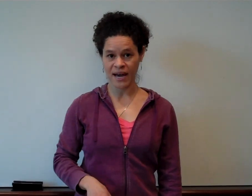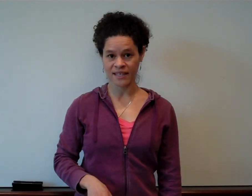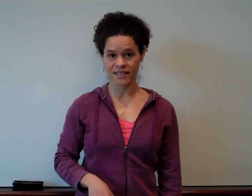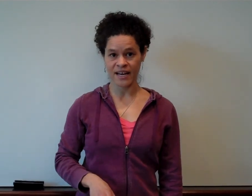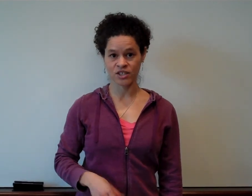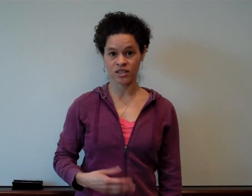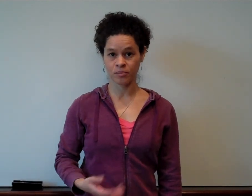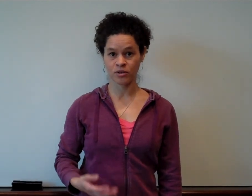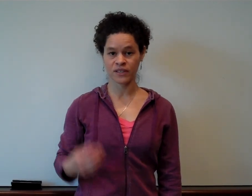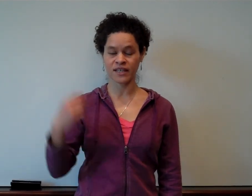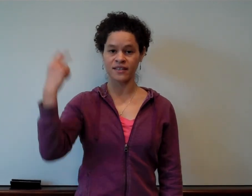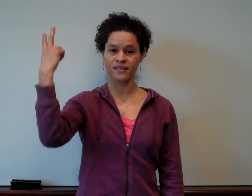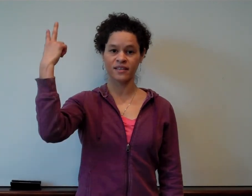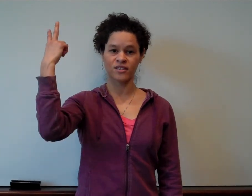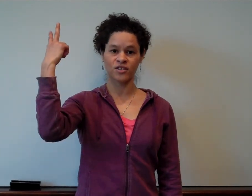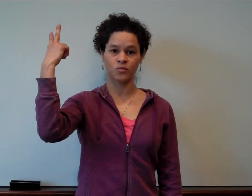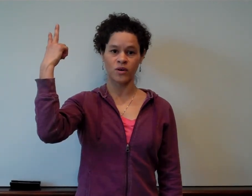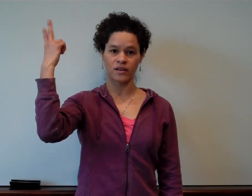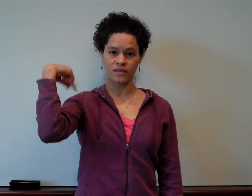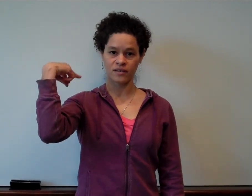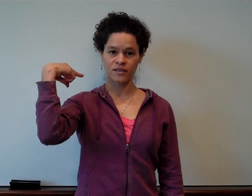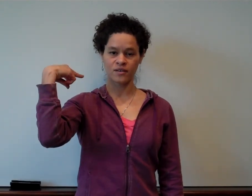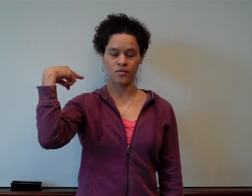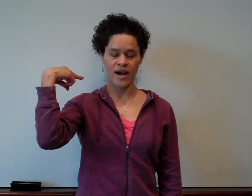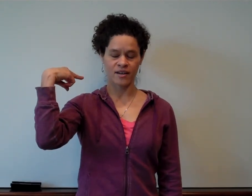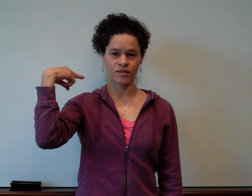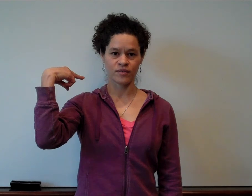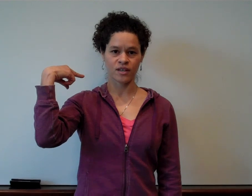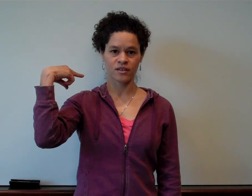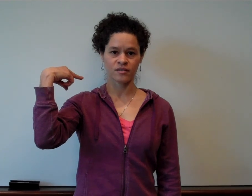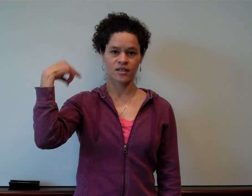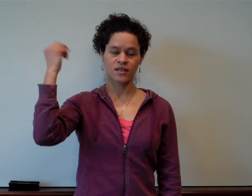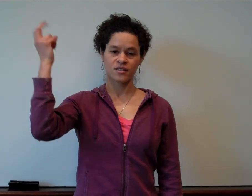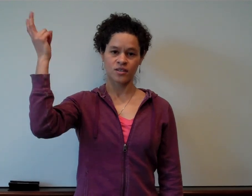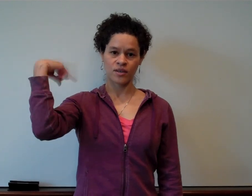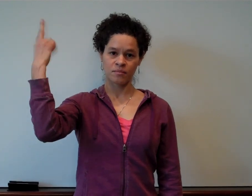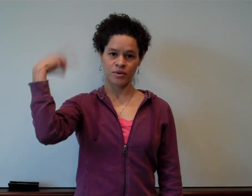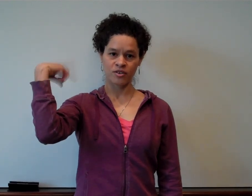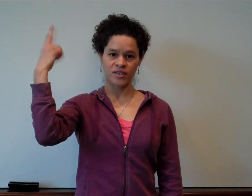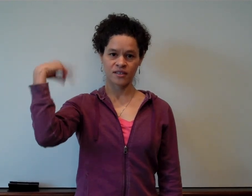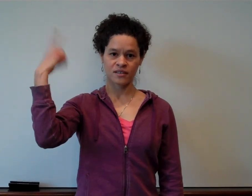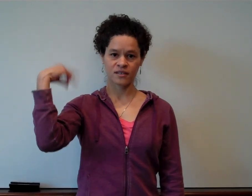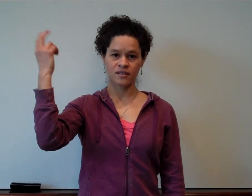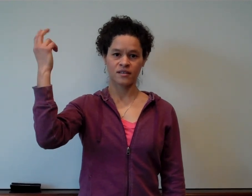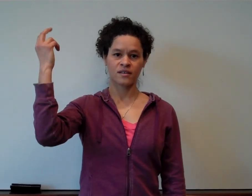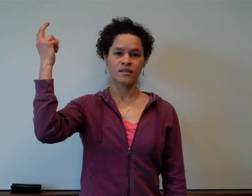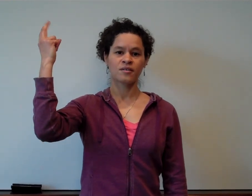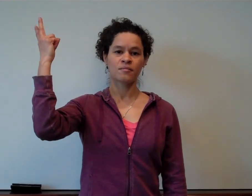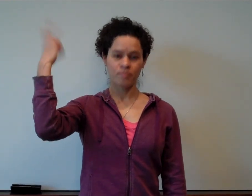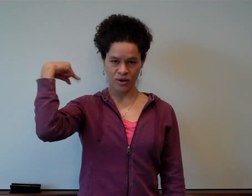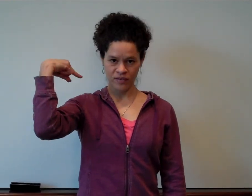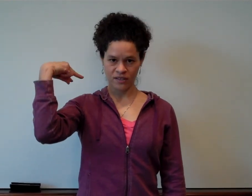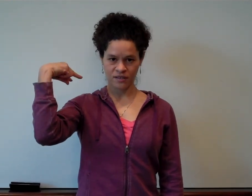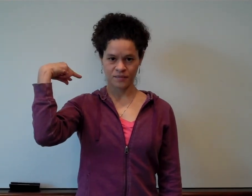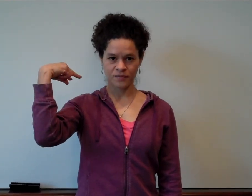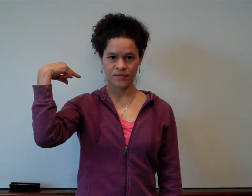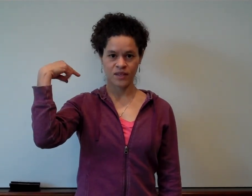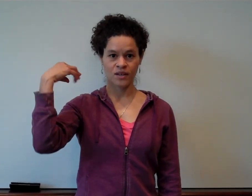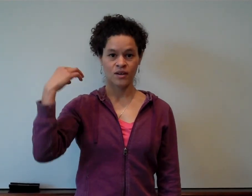past action, the perfect tense, it's just one whack of the finger. So imperfect, perfect.